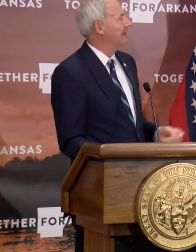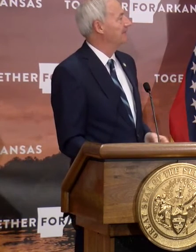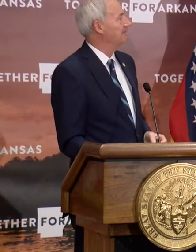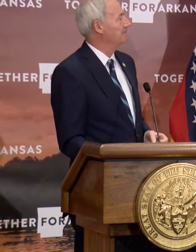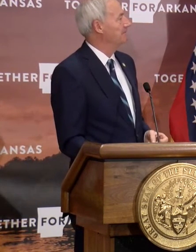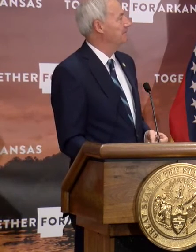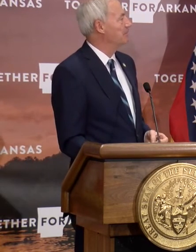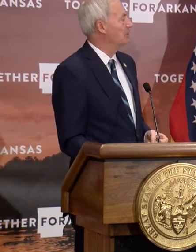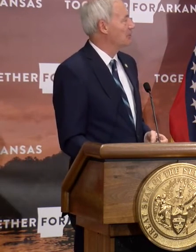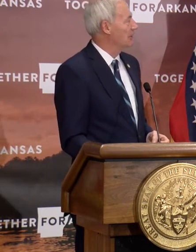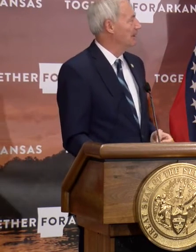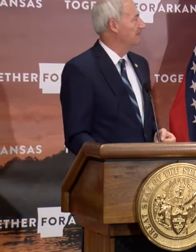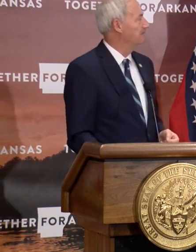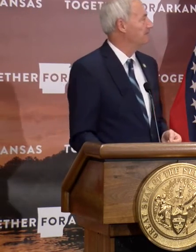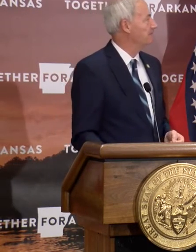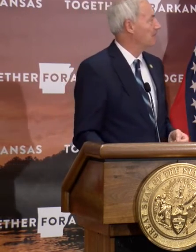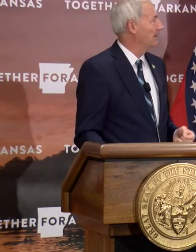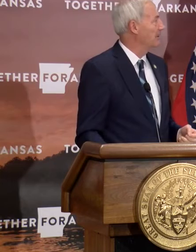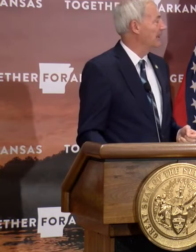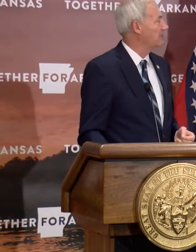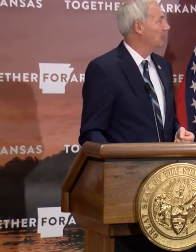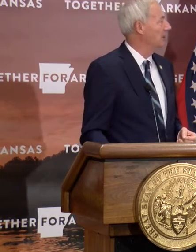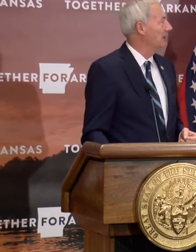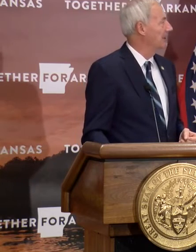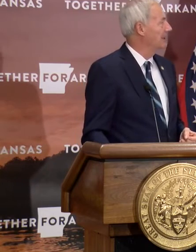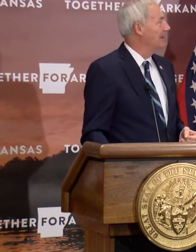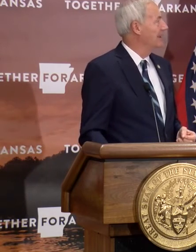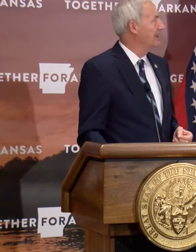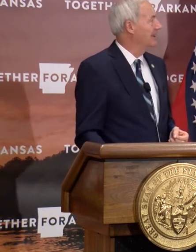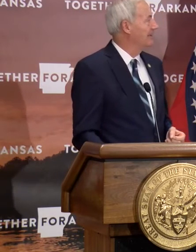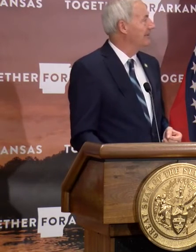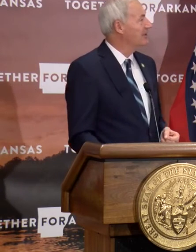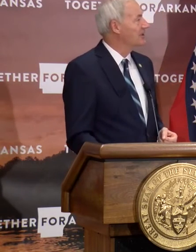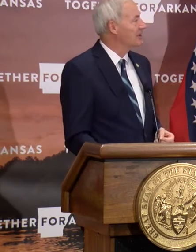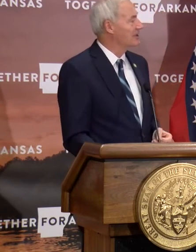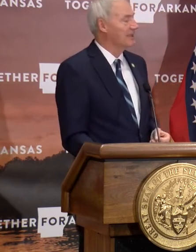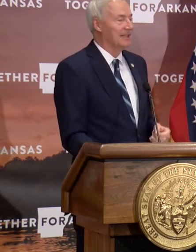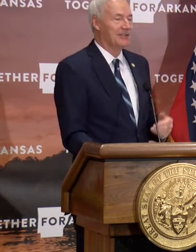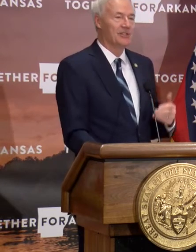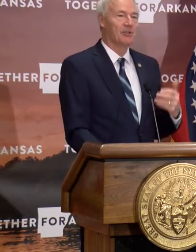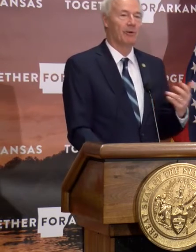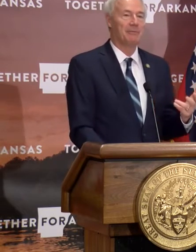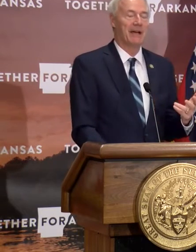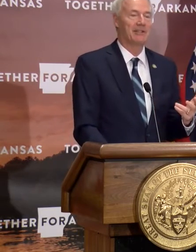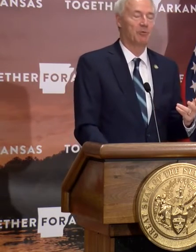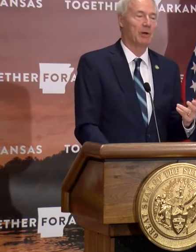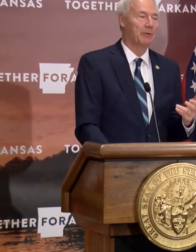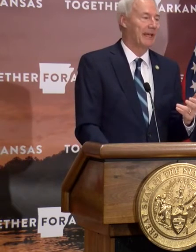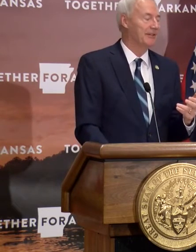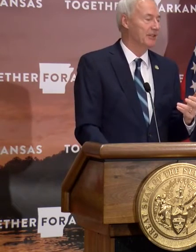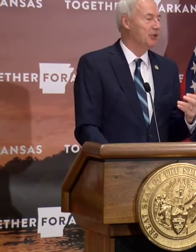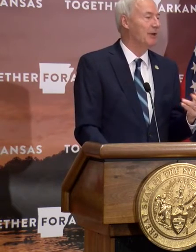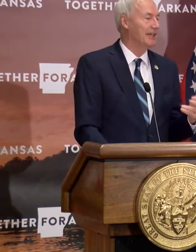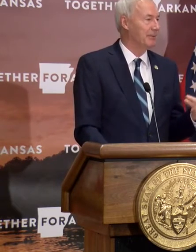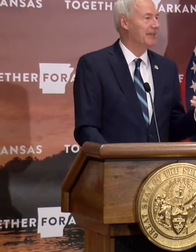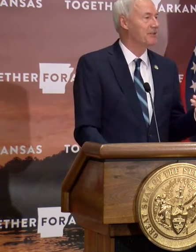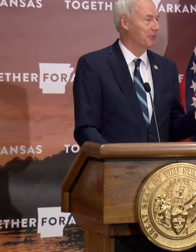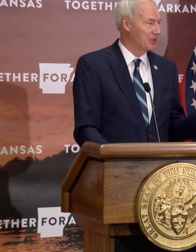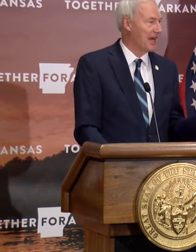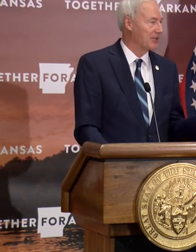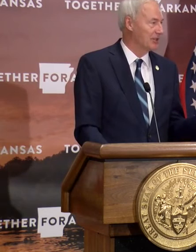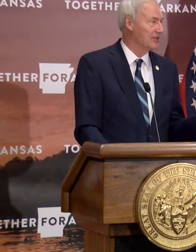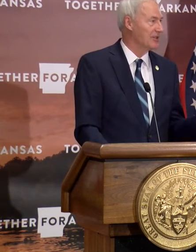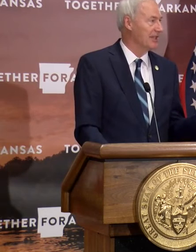And then you'll see the next one. This is just going back to where we had the